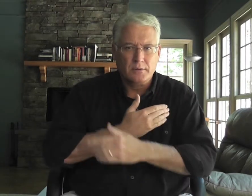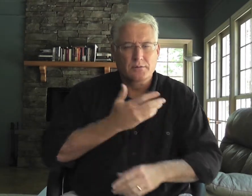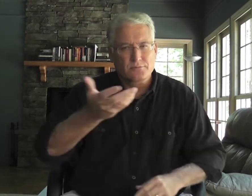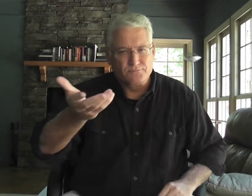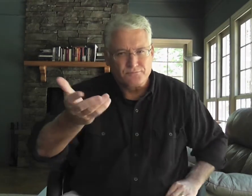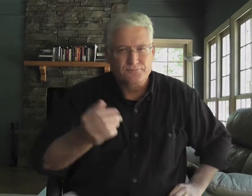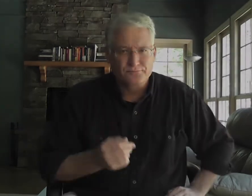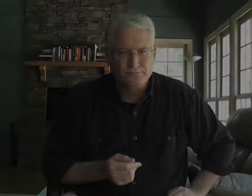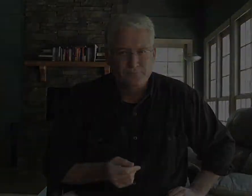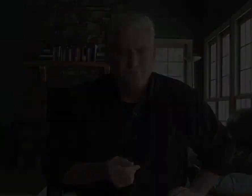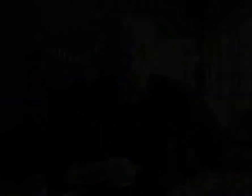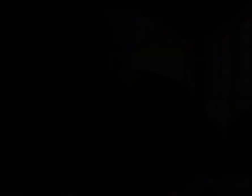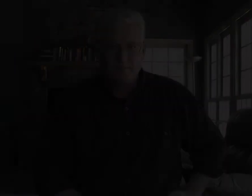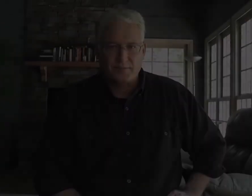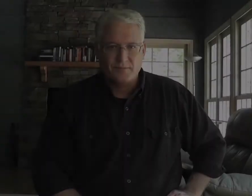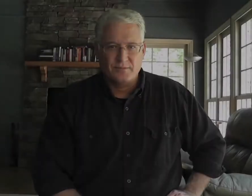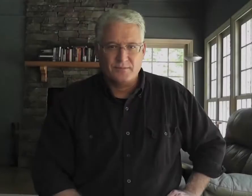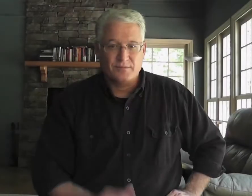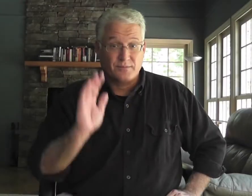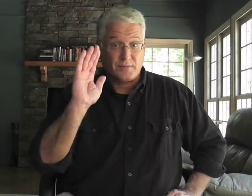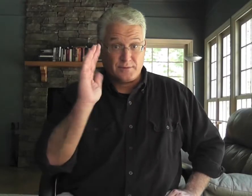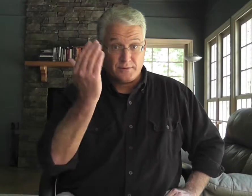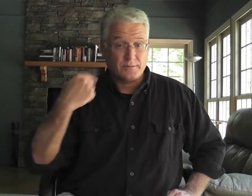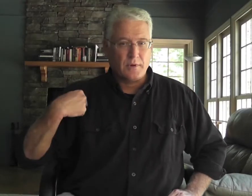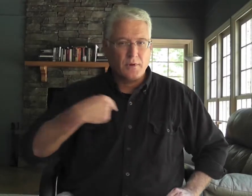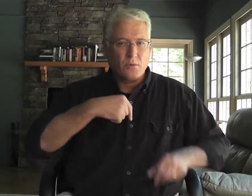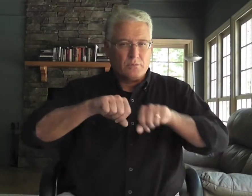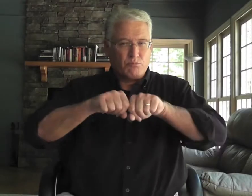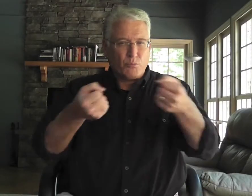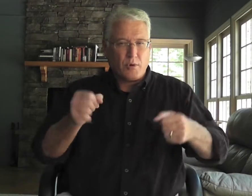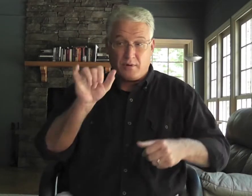the Sabbath? It's kind of vague if we're not.